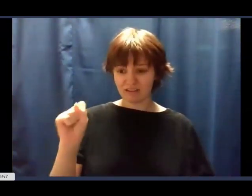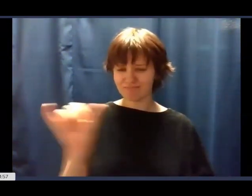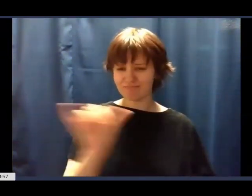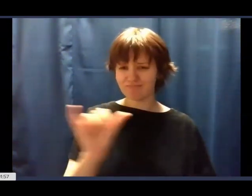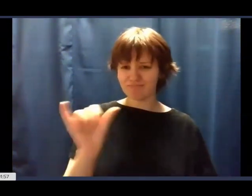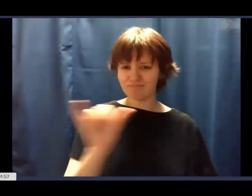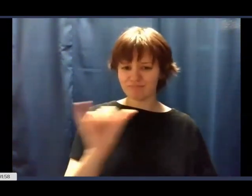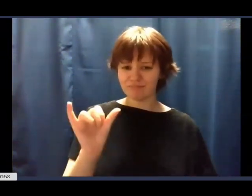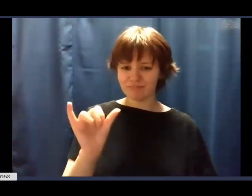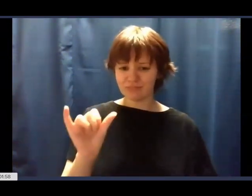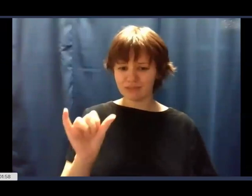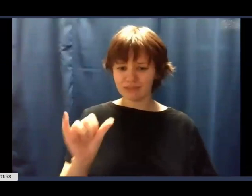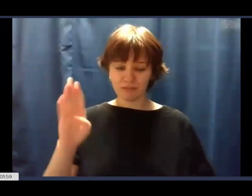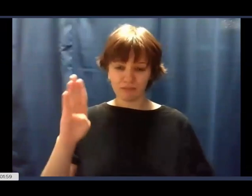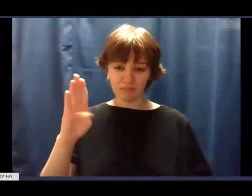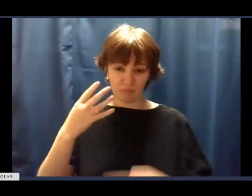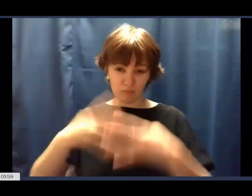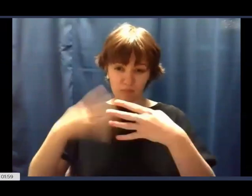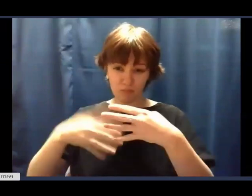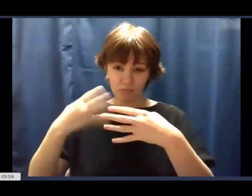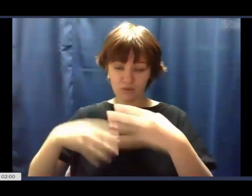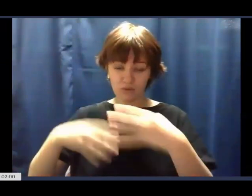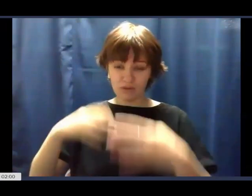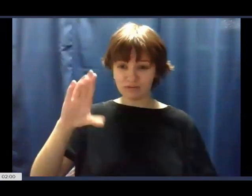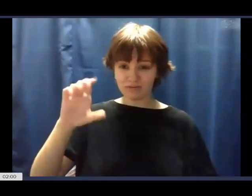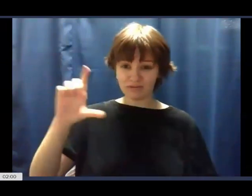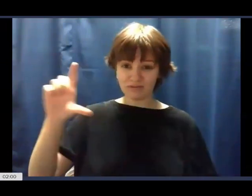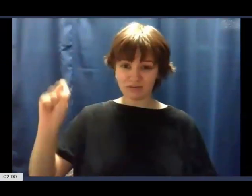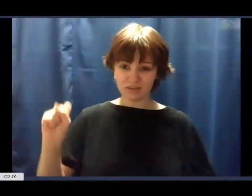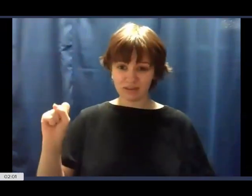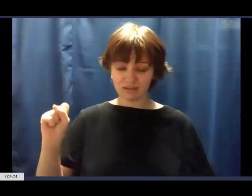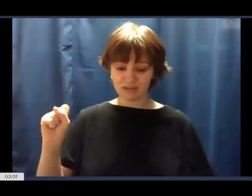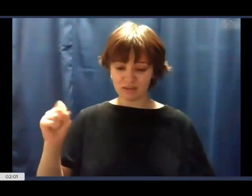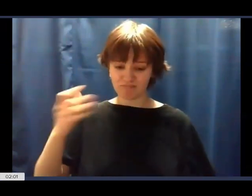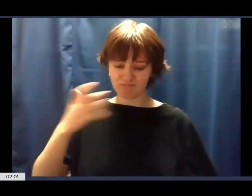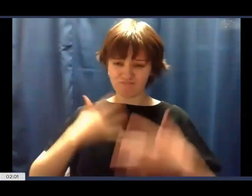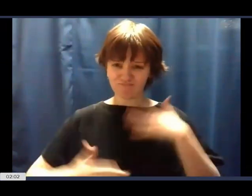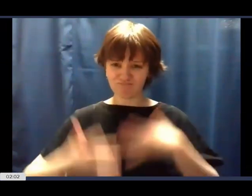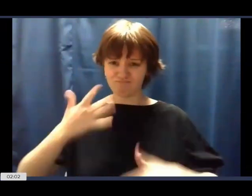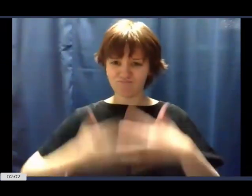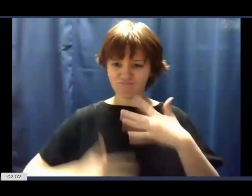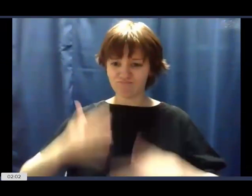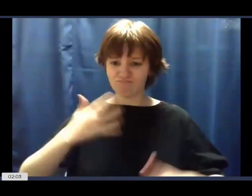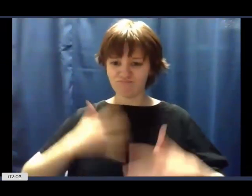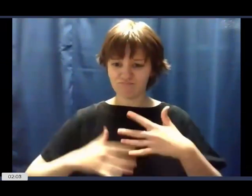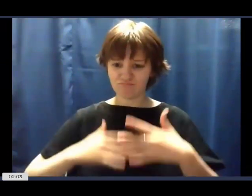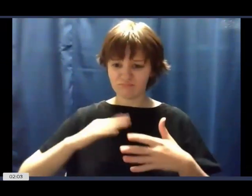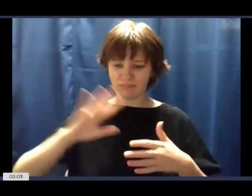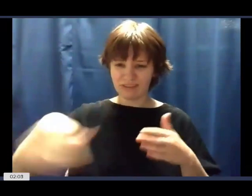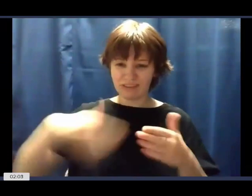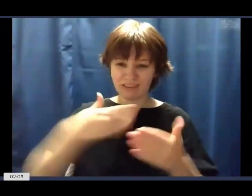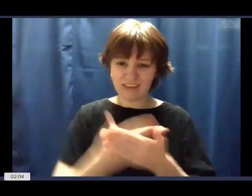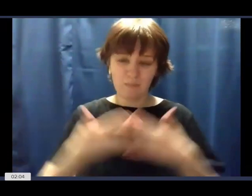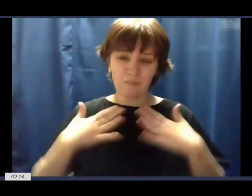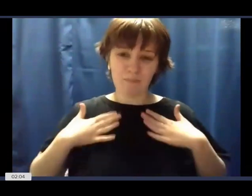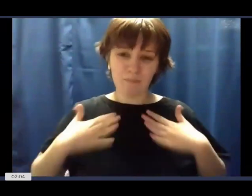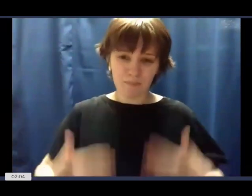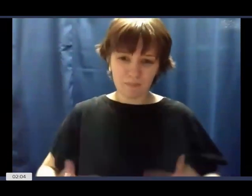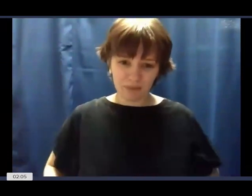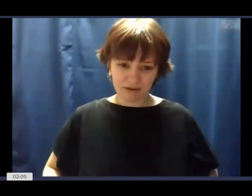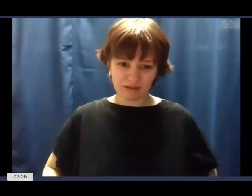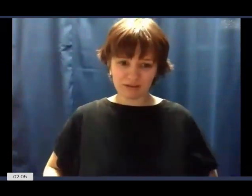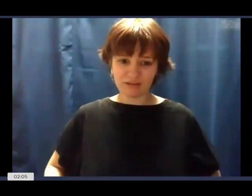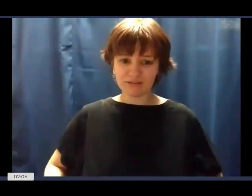when they go out to forage. So they do have individual characteristics. But in general, an ant cannot